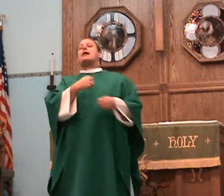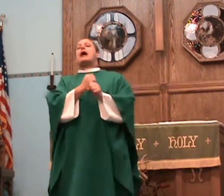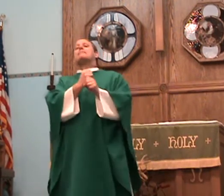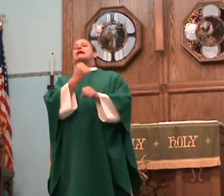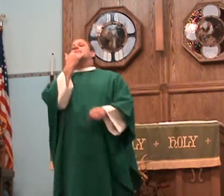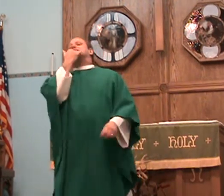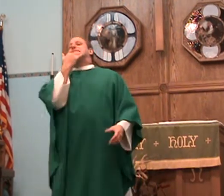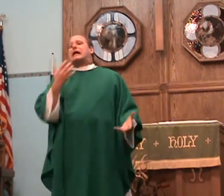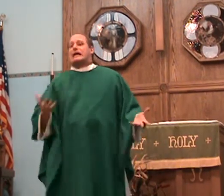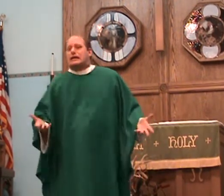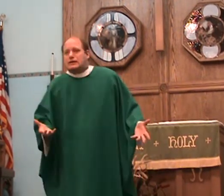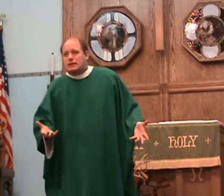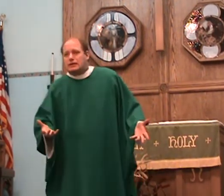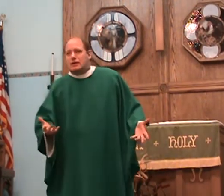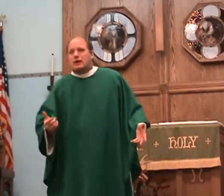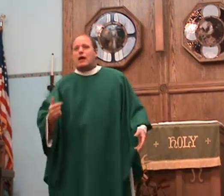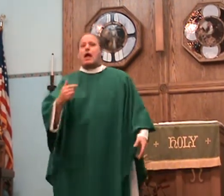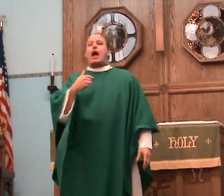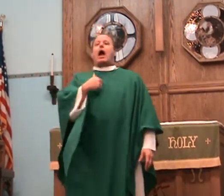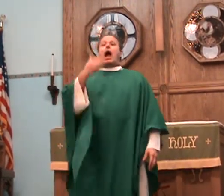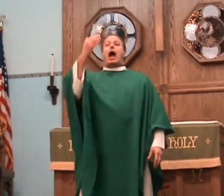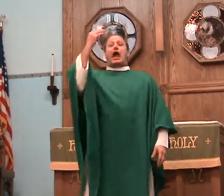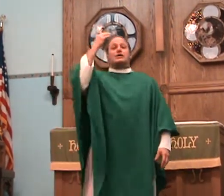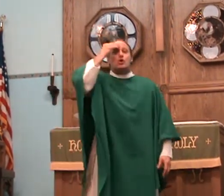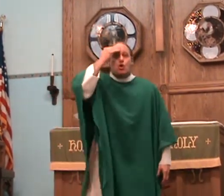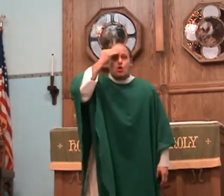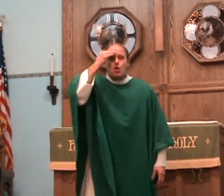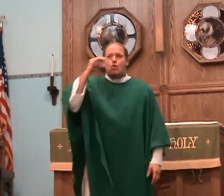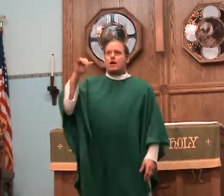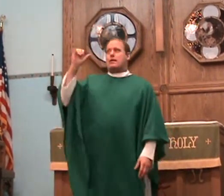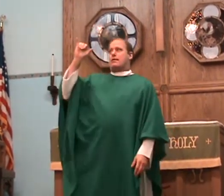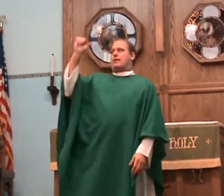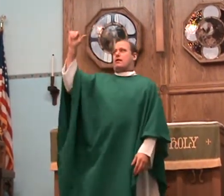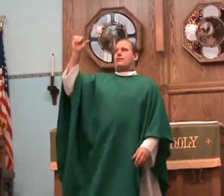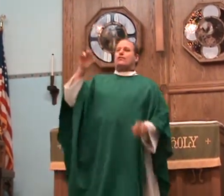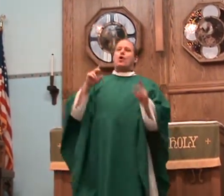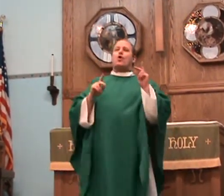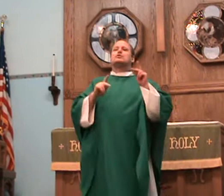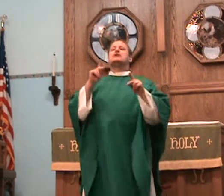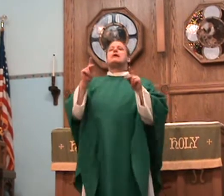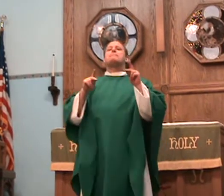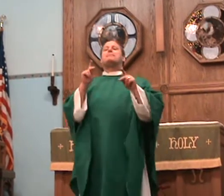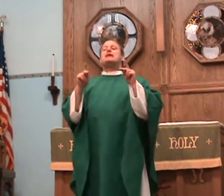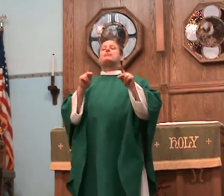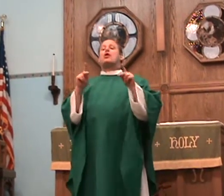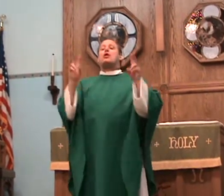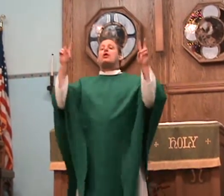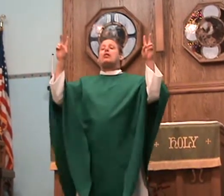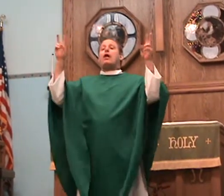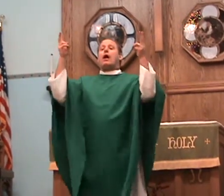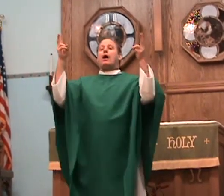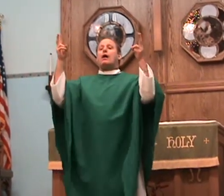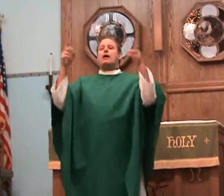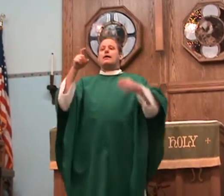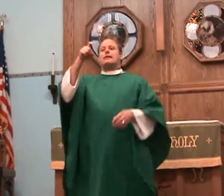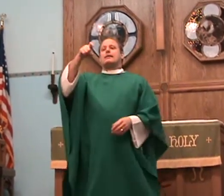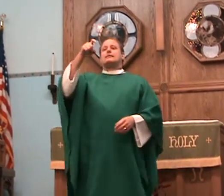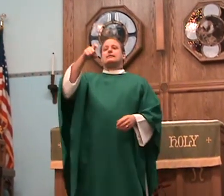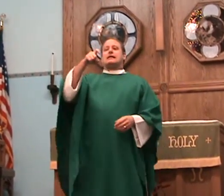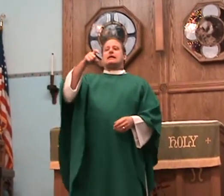I made a mistake. I knew those people